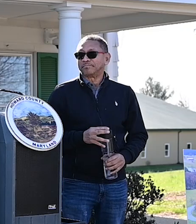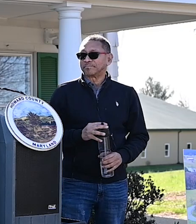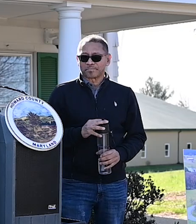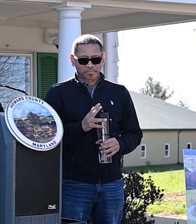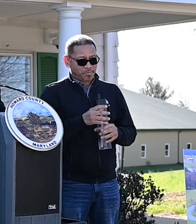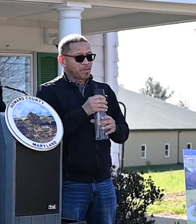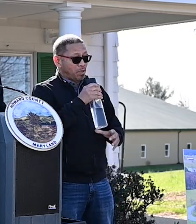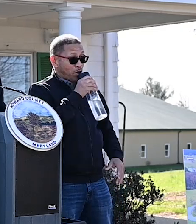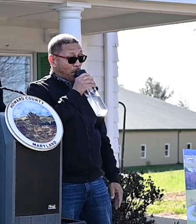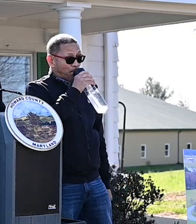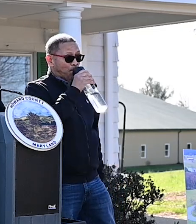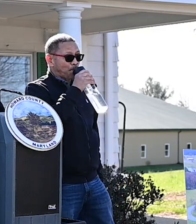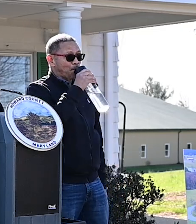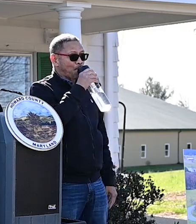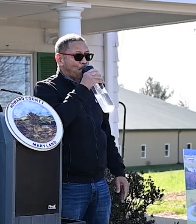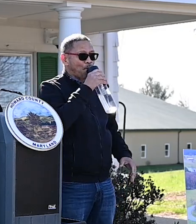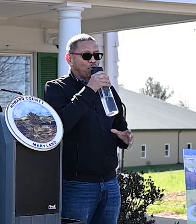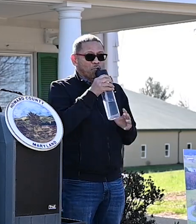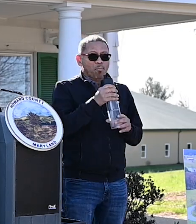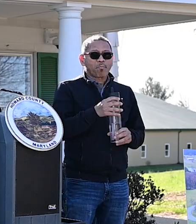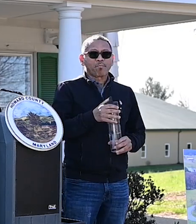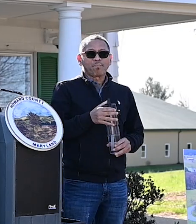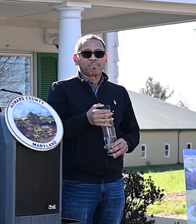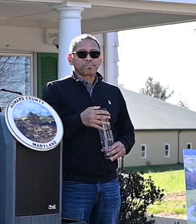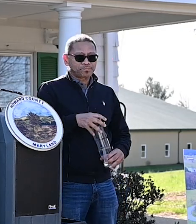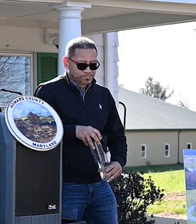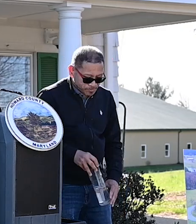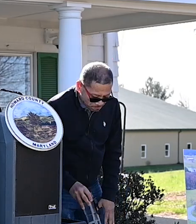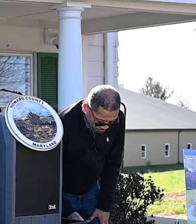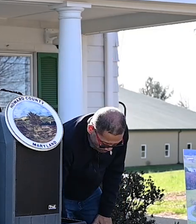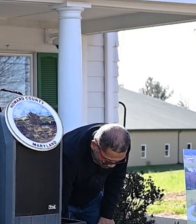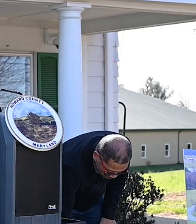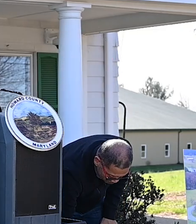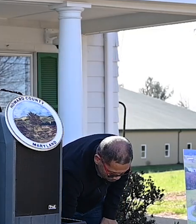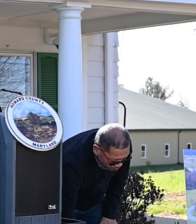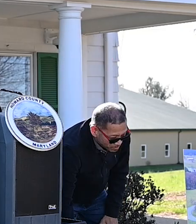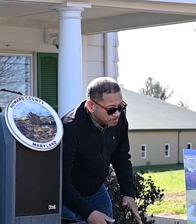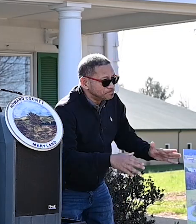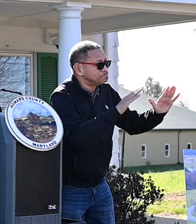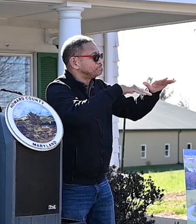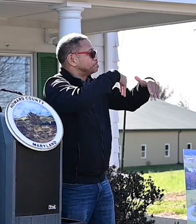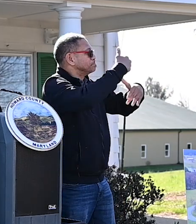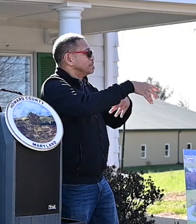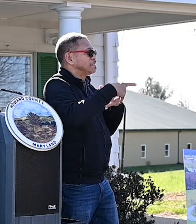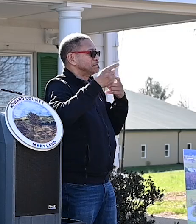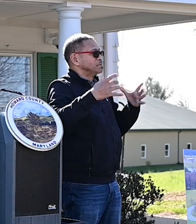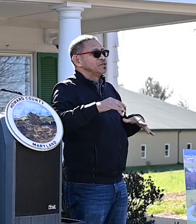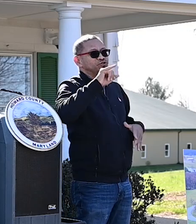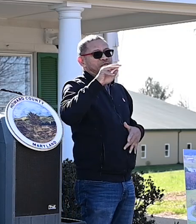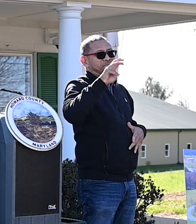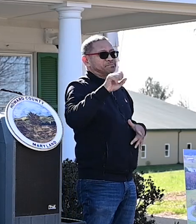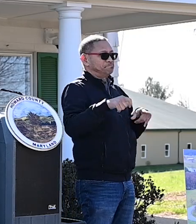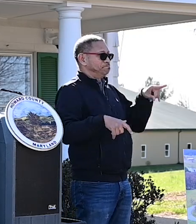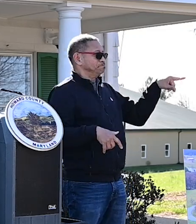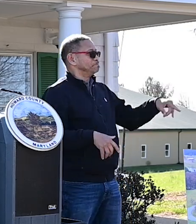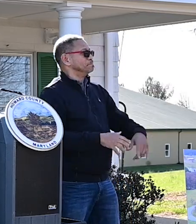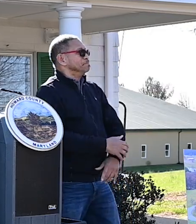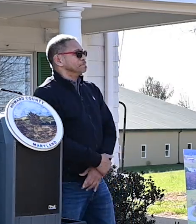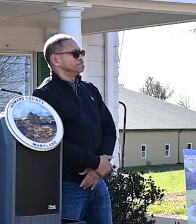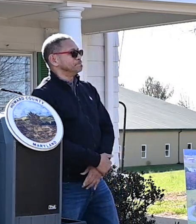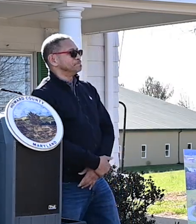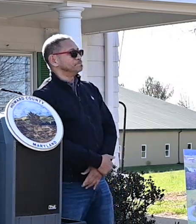Thank you, Secretary Addix. Our next speaker is Administrator for the Office of Agriculture, James Zoller.